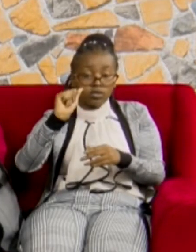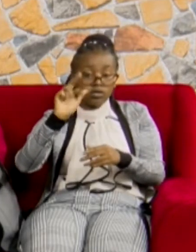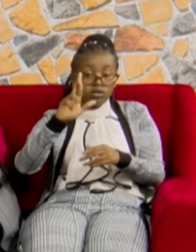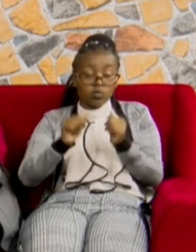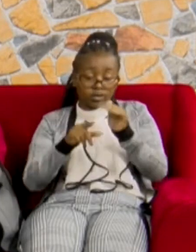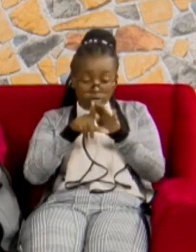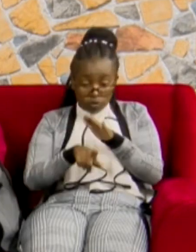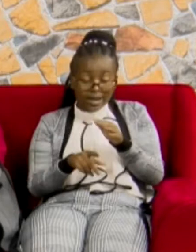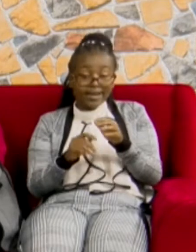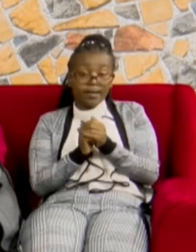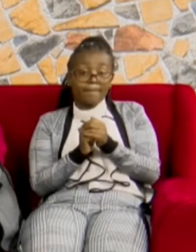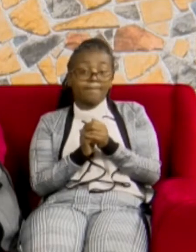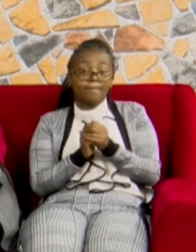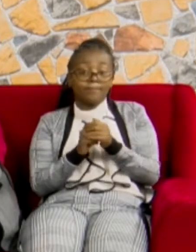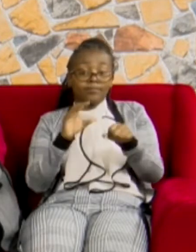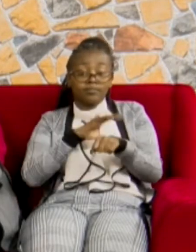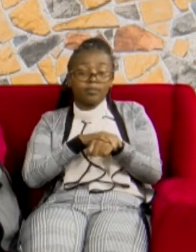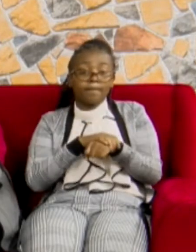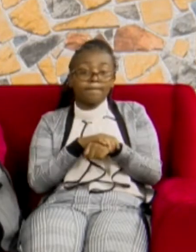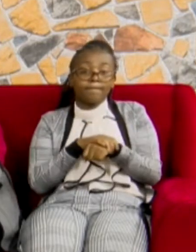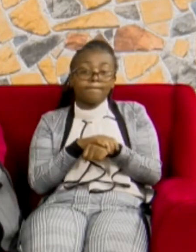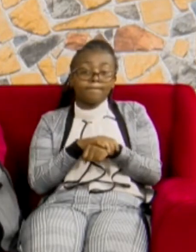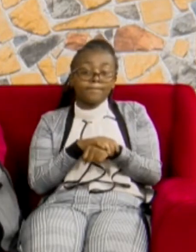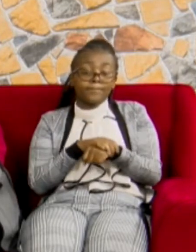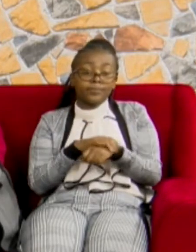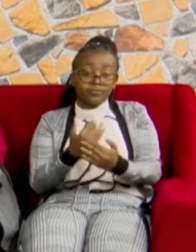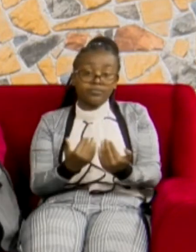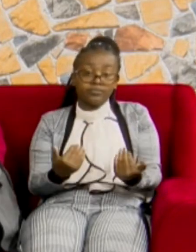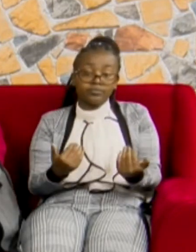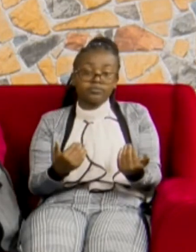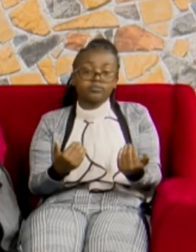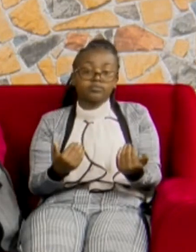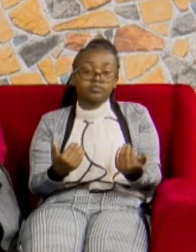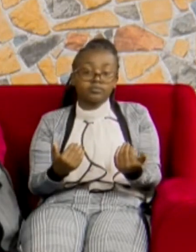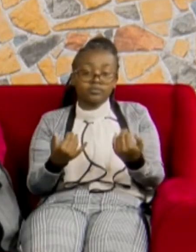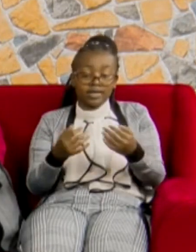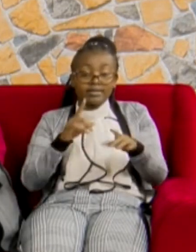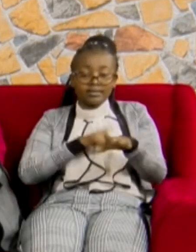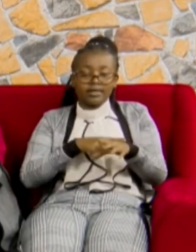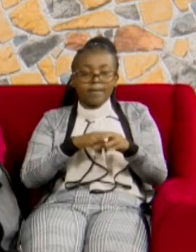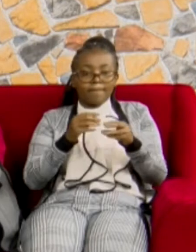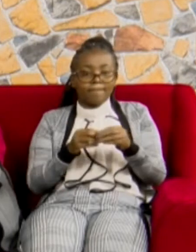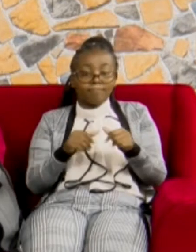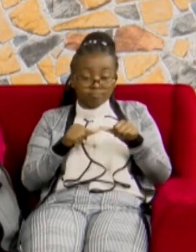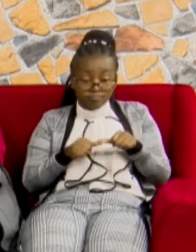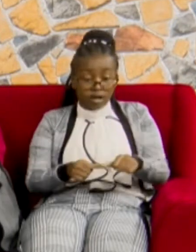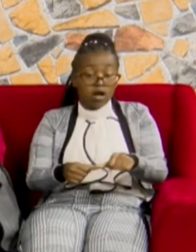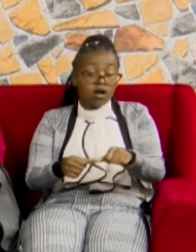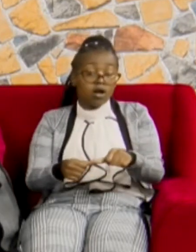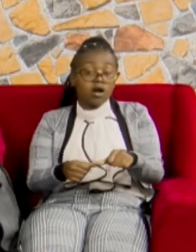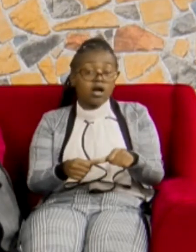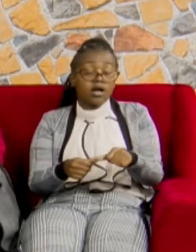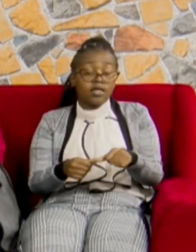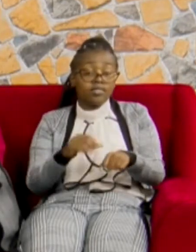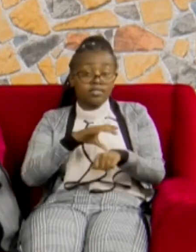in function. Mm-hmm. So you find the child, as time progresses, that they actually are